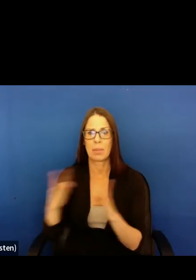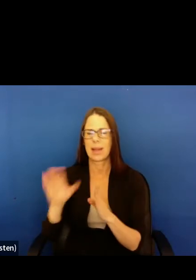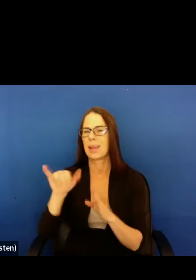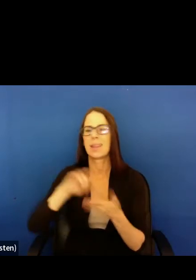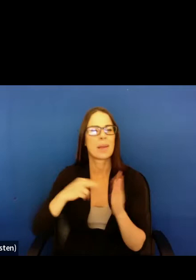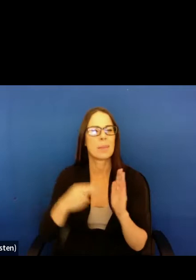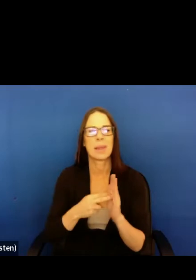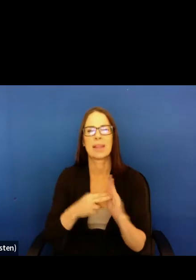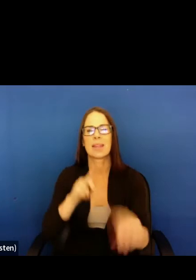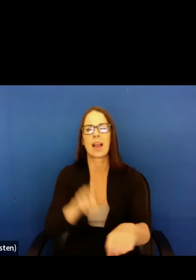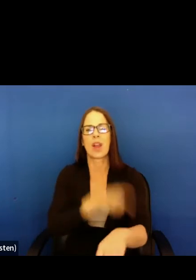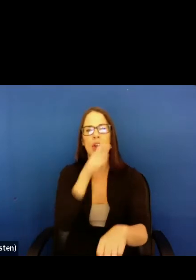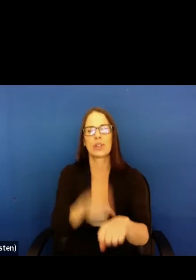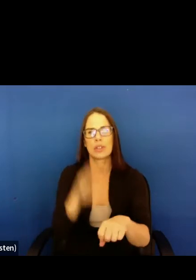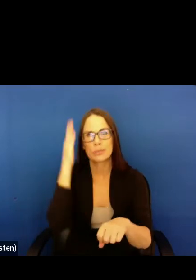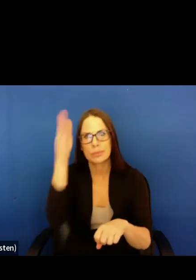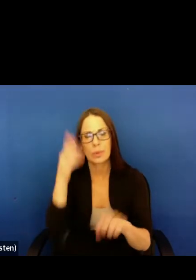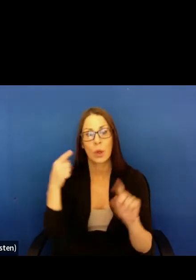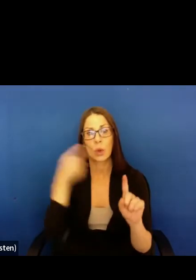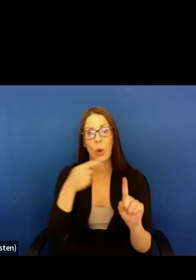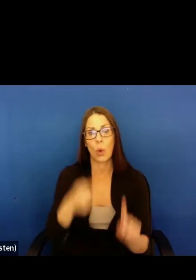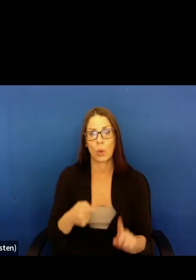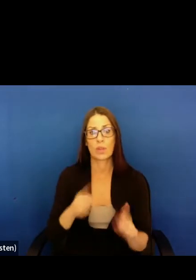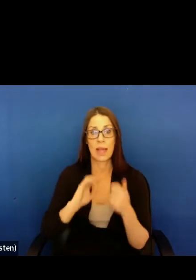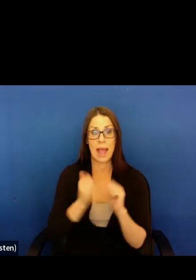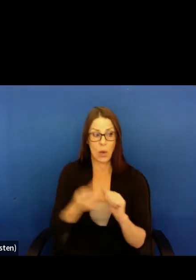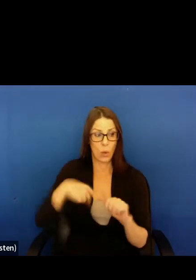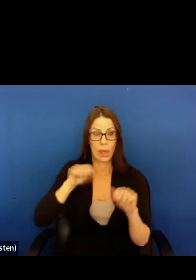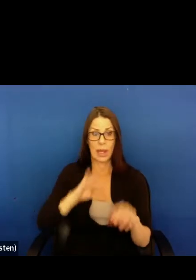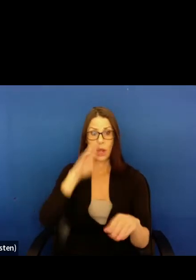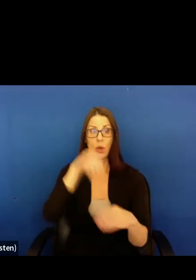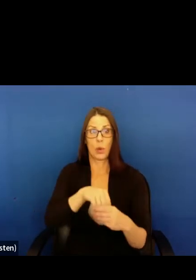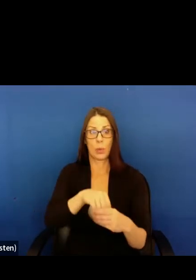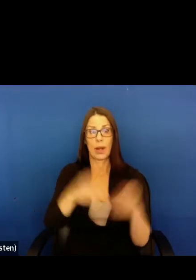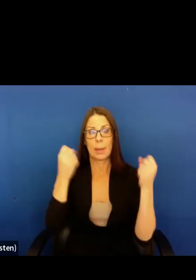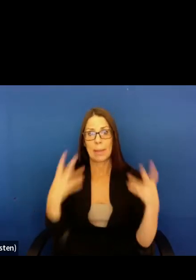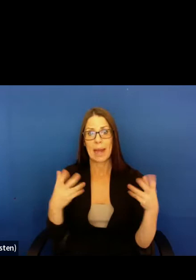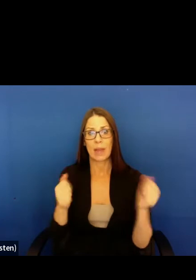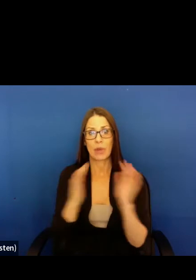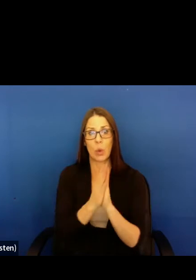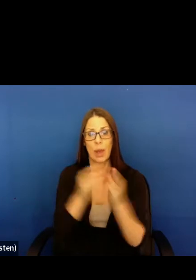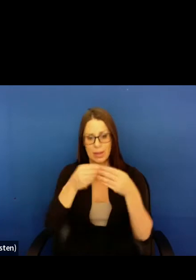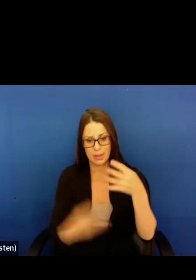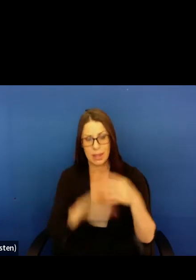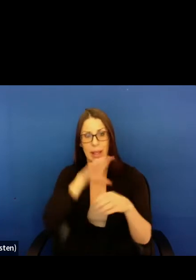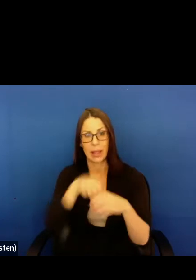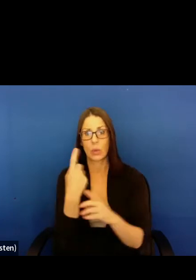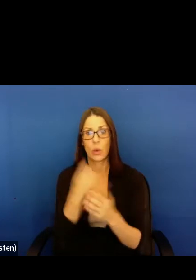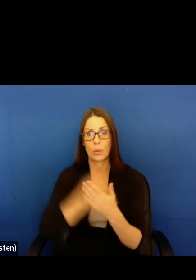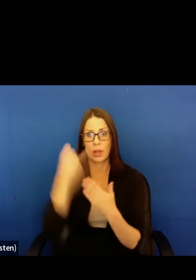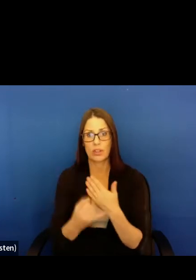of long-term goals and how we can incorporate a bunch of requests into projects or one project and identify funding that